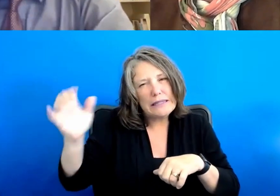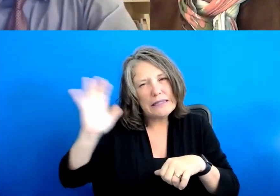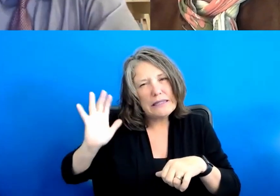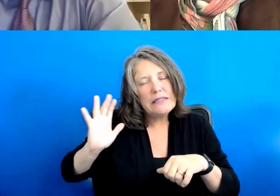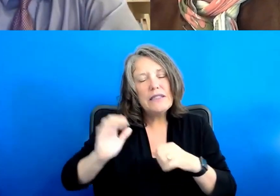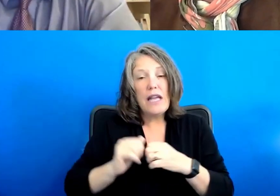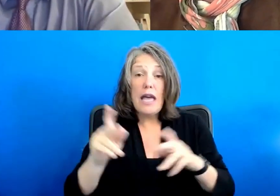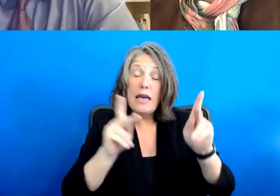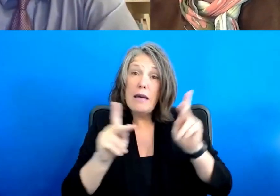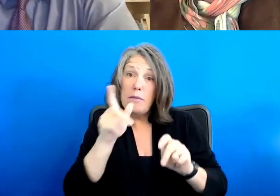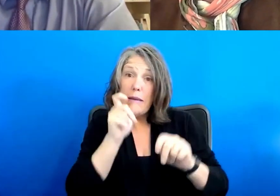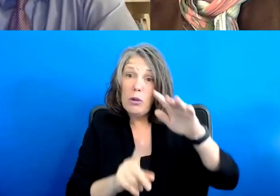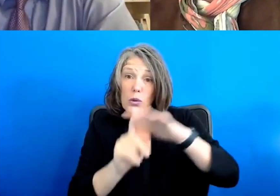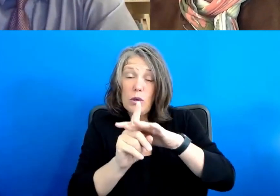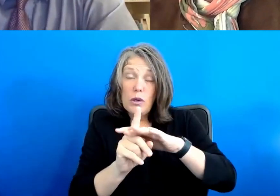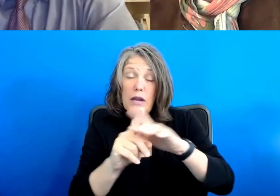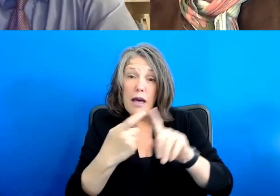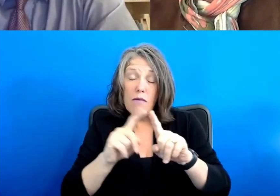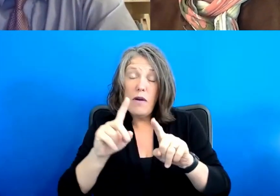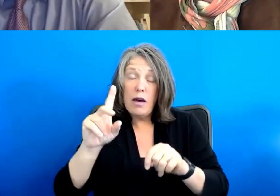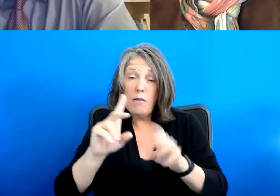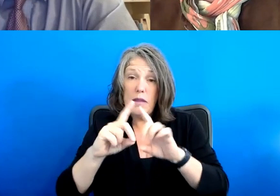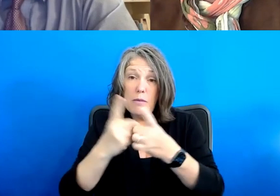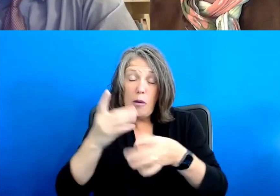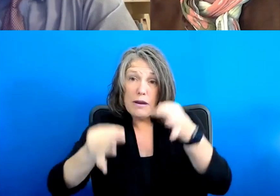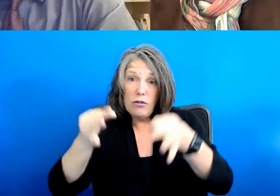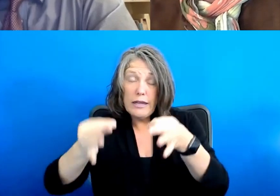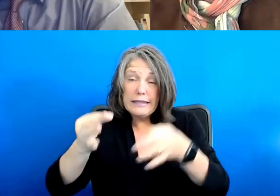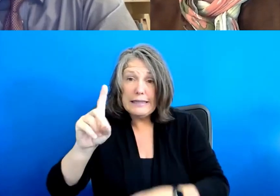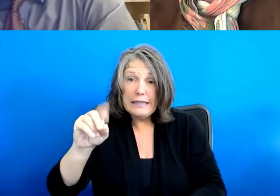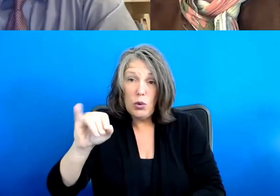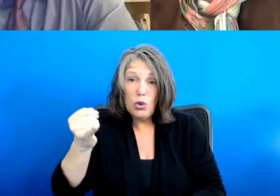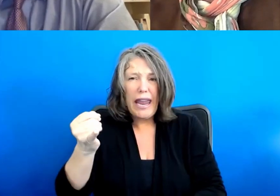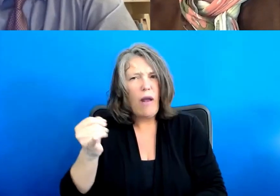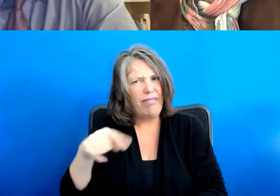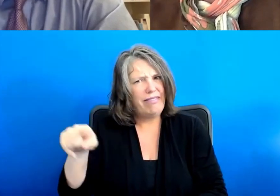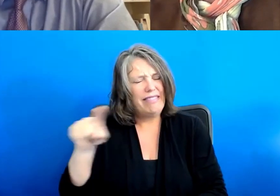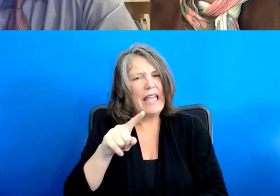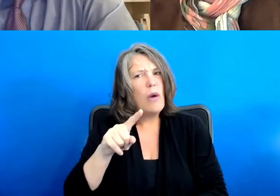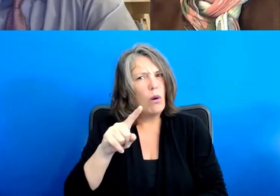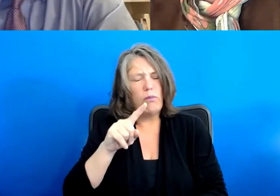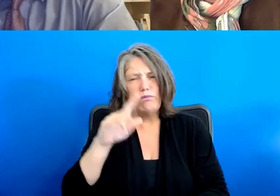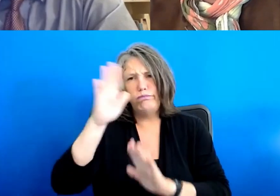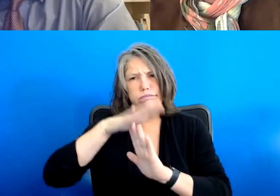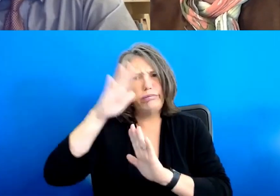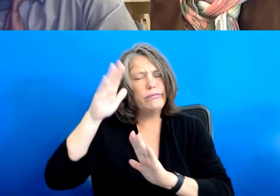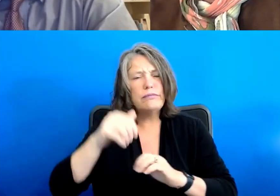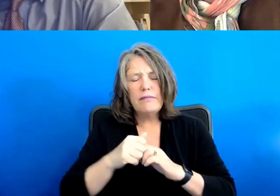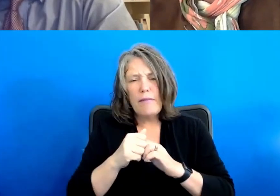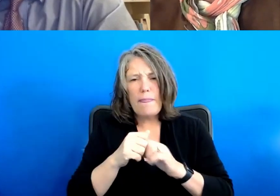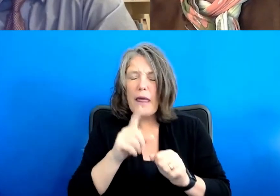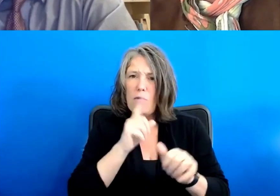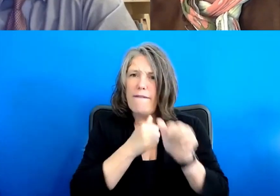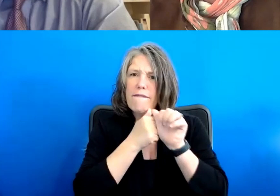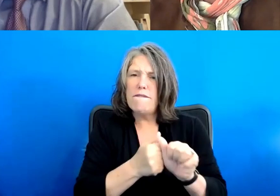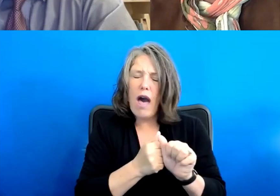The people who turned up, though, from the Justice Department and others were absolutely first rate and have followed proceedings